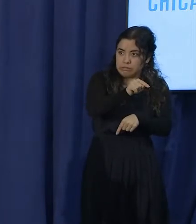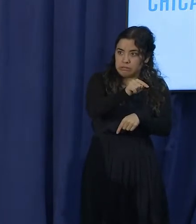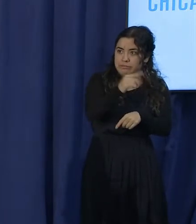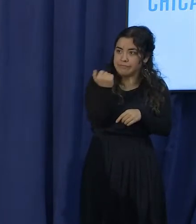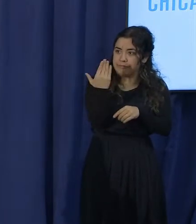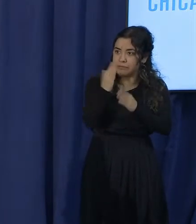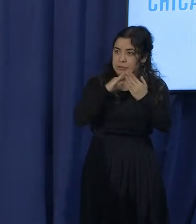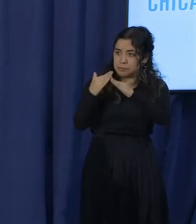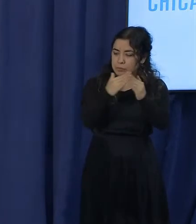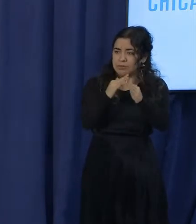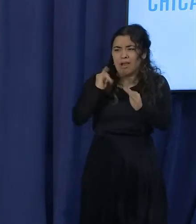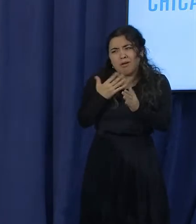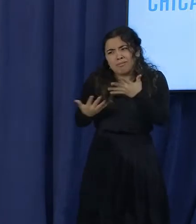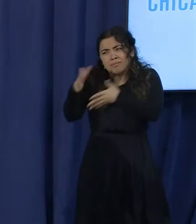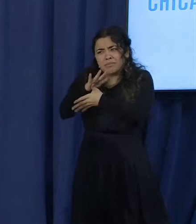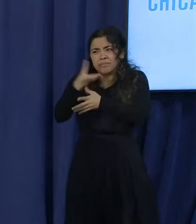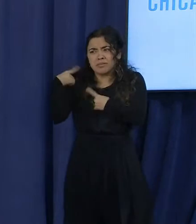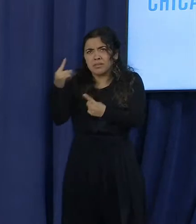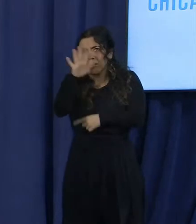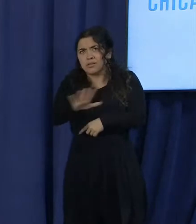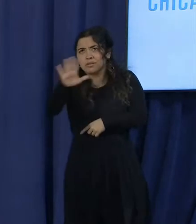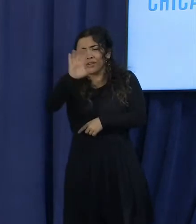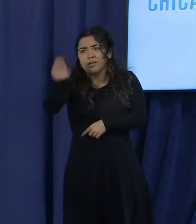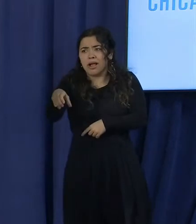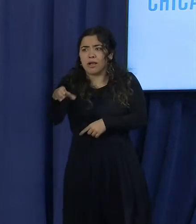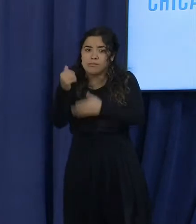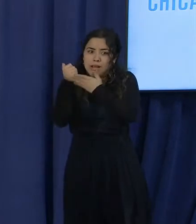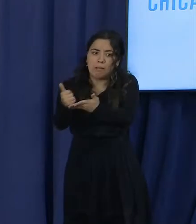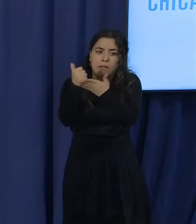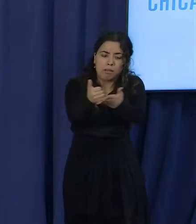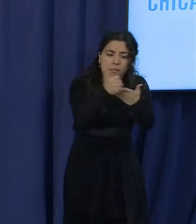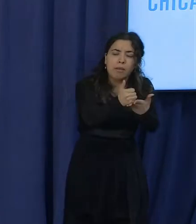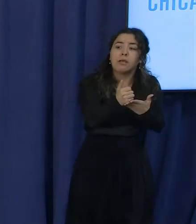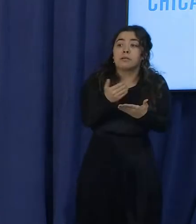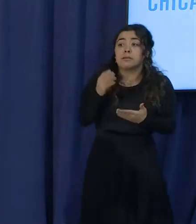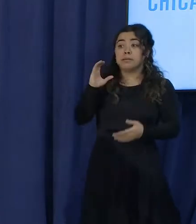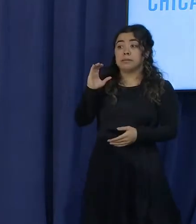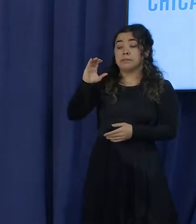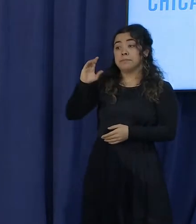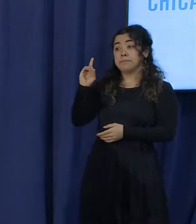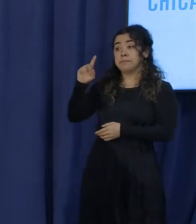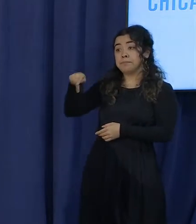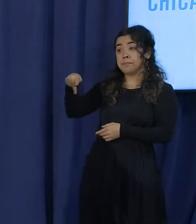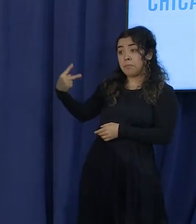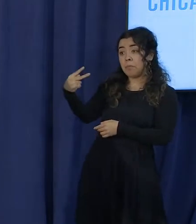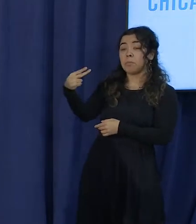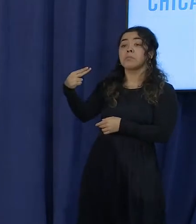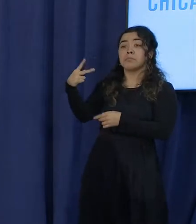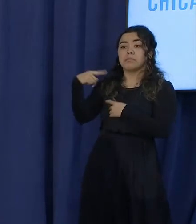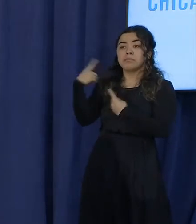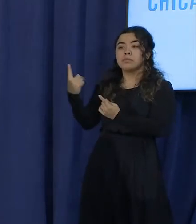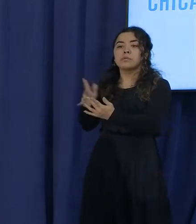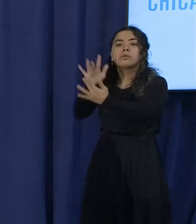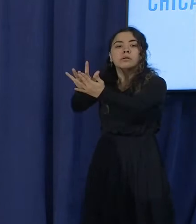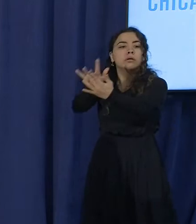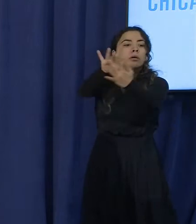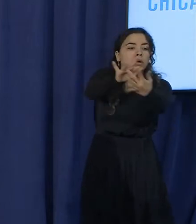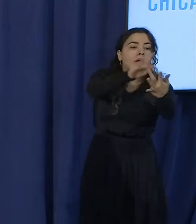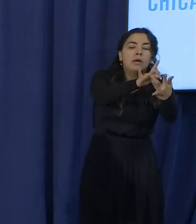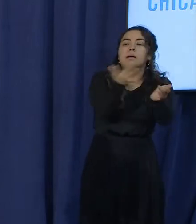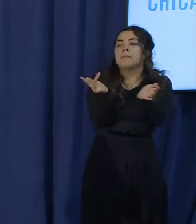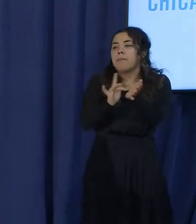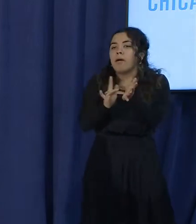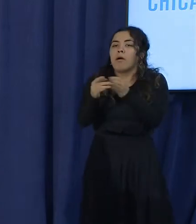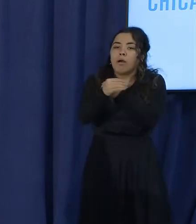the Chicago Department of Public Health have been reaching out to healthcare providers in some of the parts of the city that don't have as much